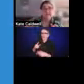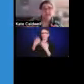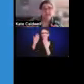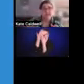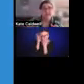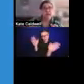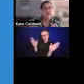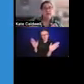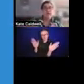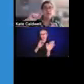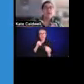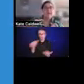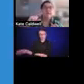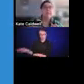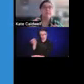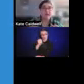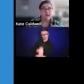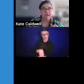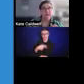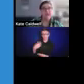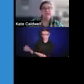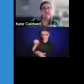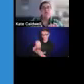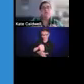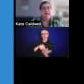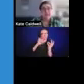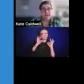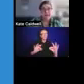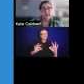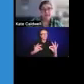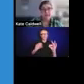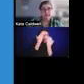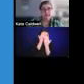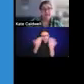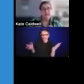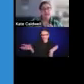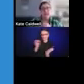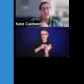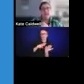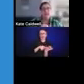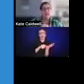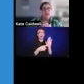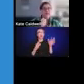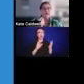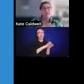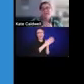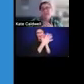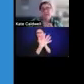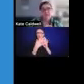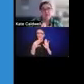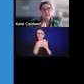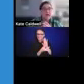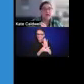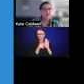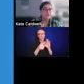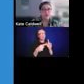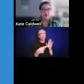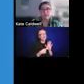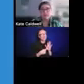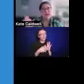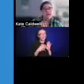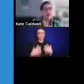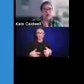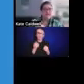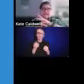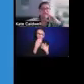policy decisions that are going to be made. That's incredibly powerful. We also have participatory action research,